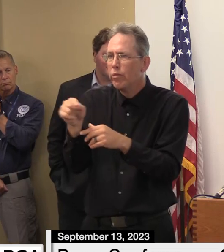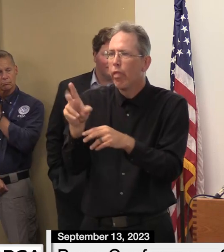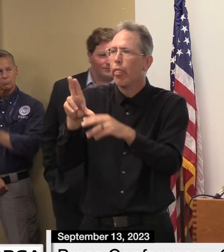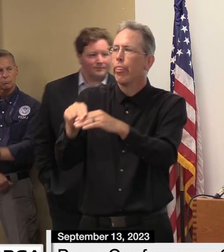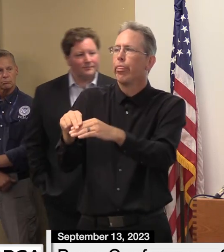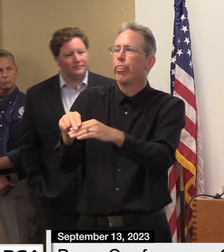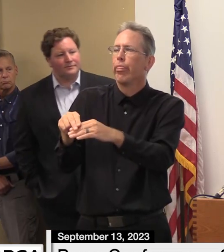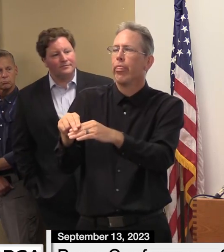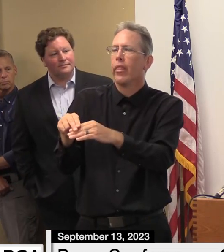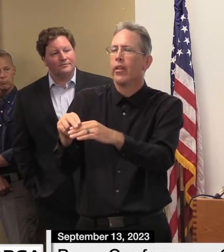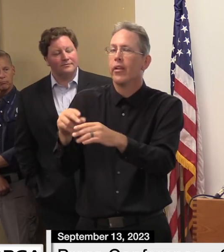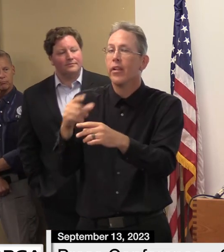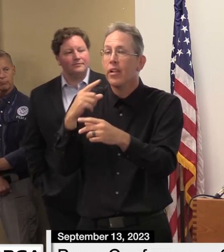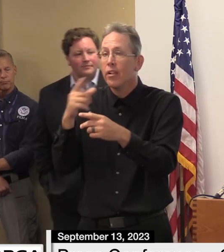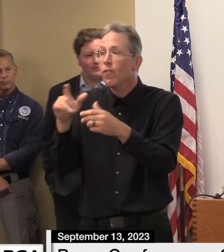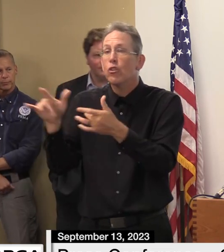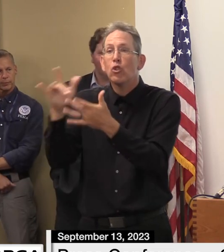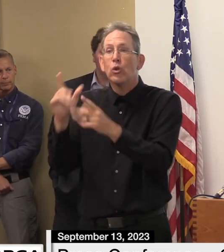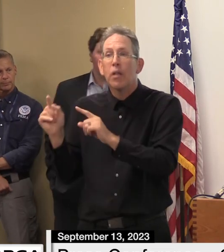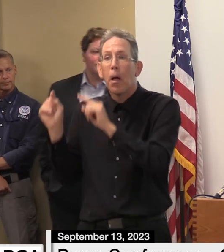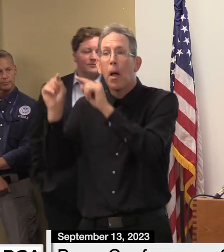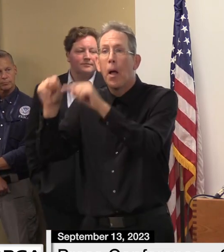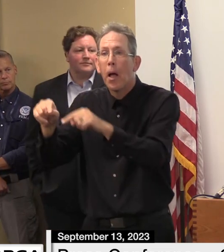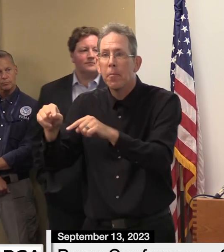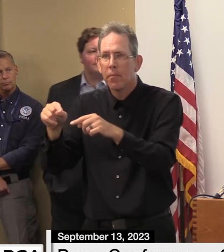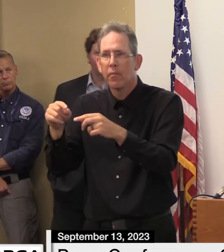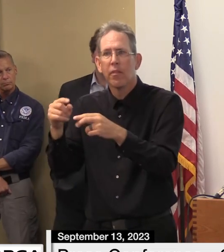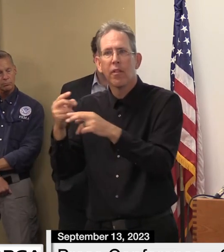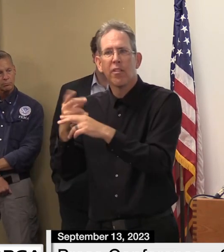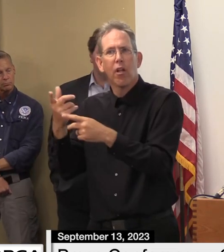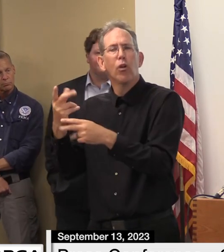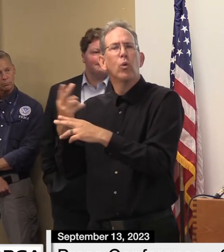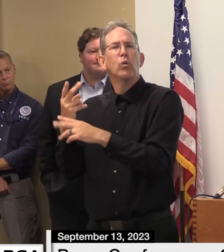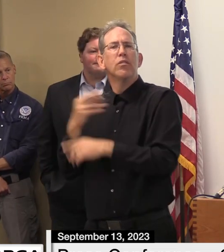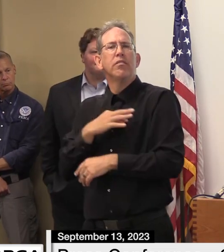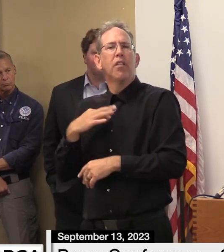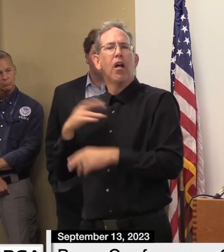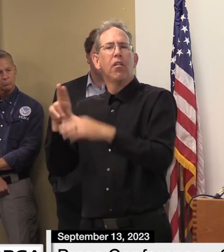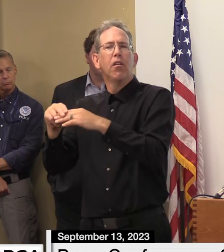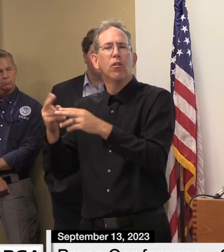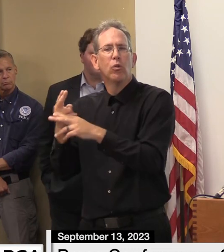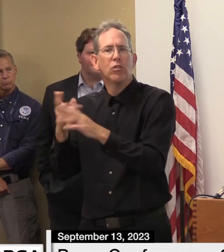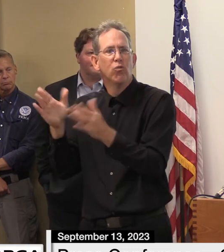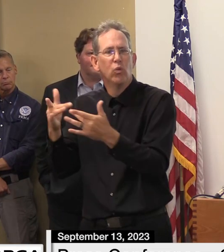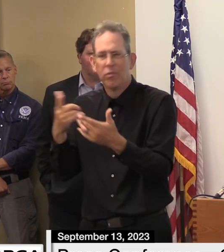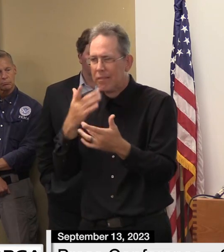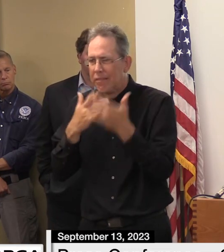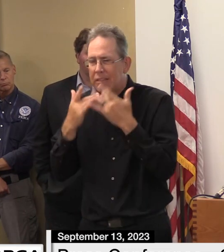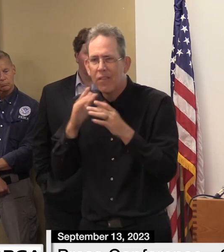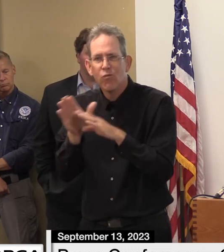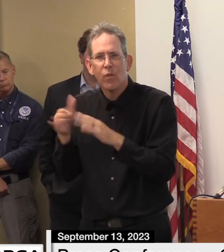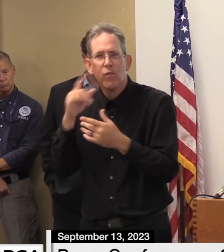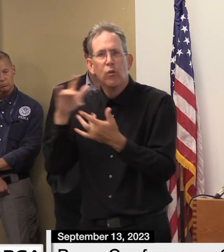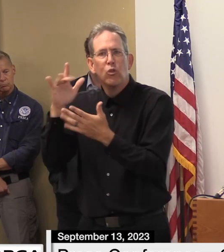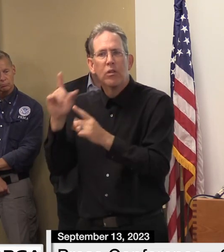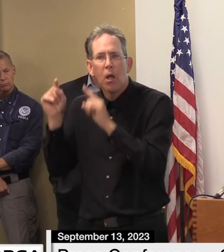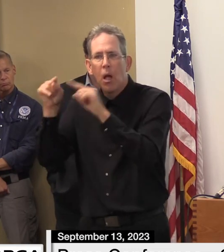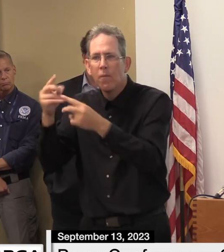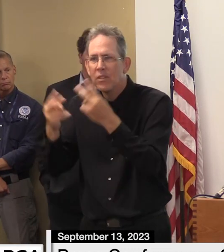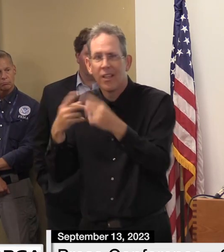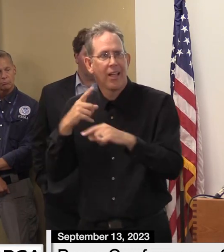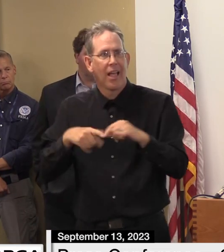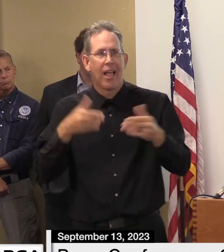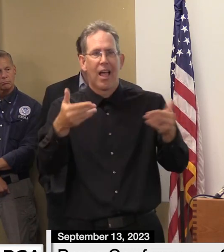that would go to tourists to house their own staff because they are simply at the end of their capacity to hire people